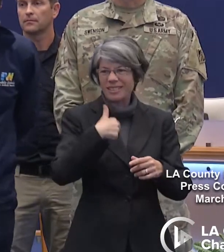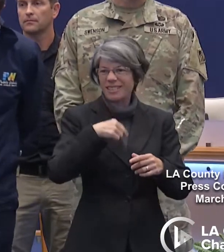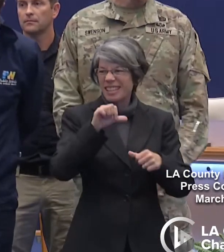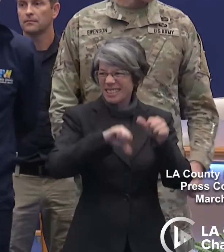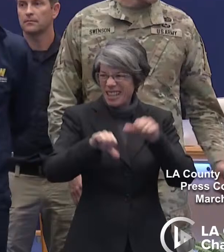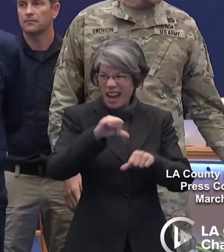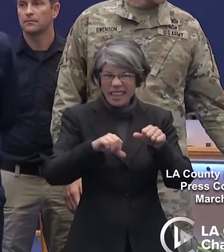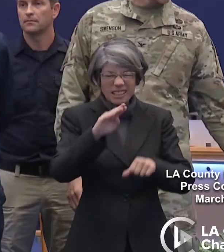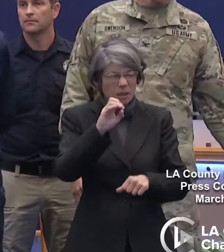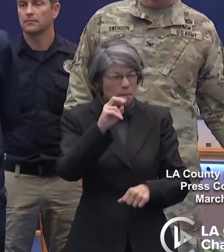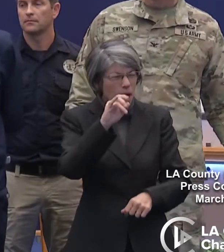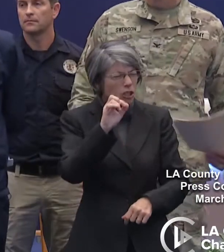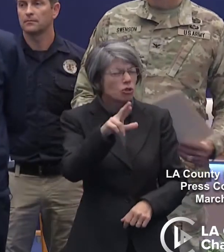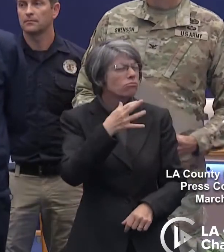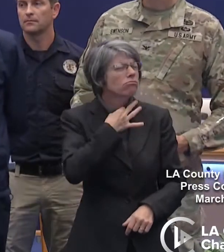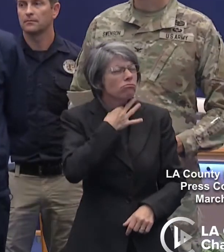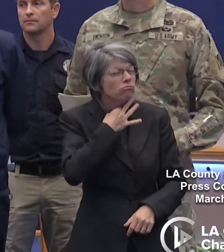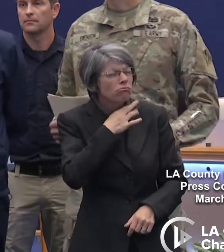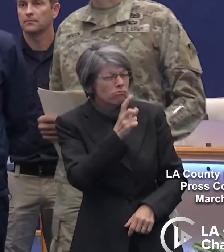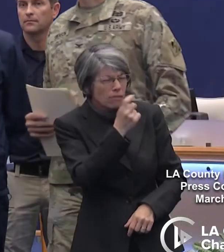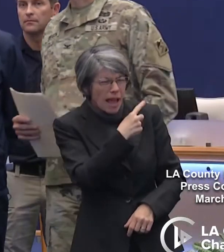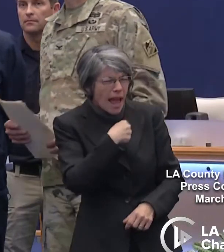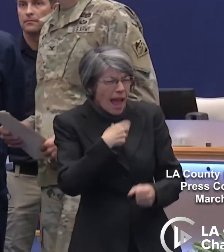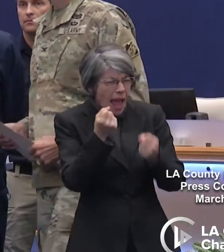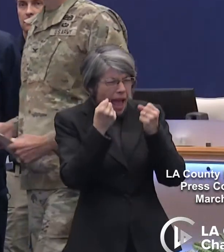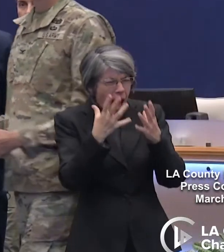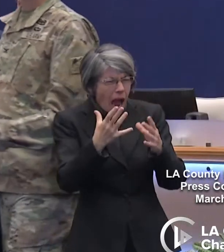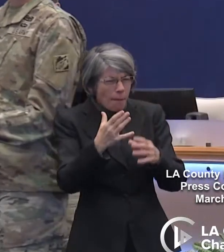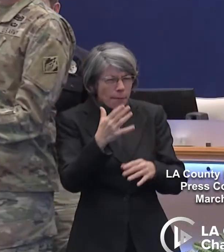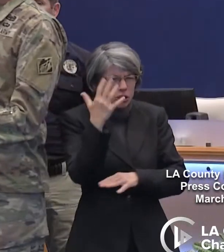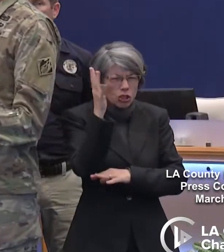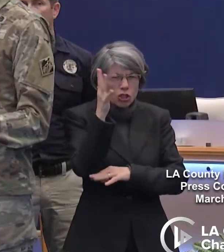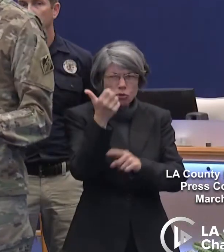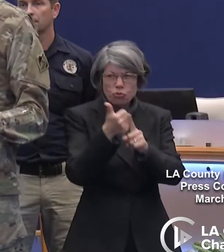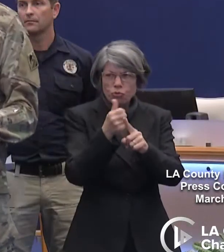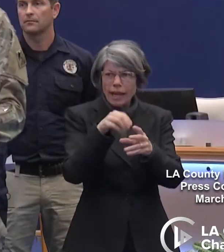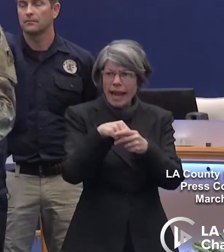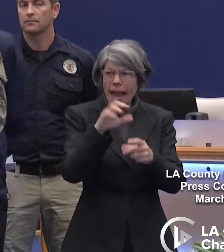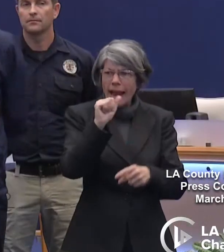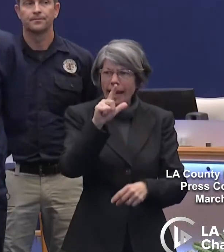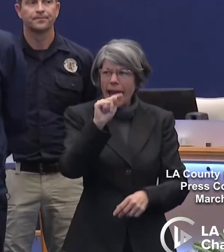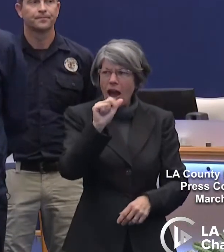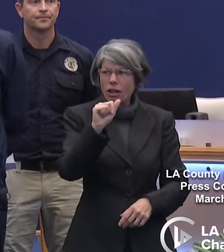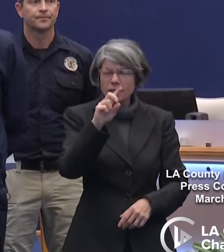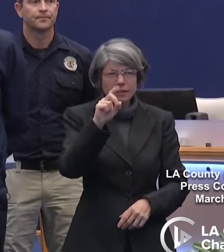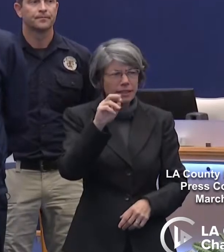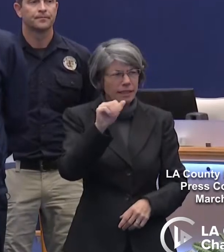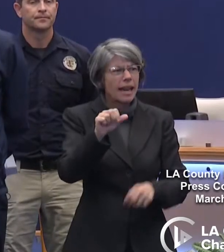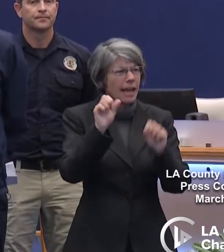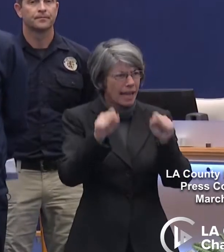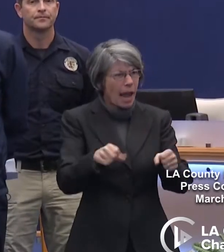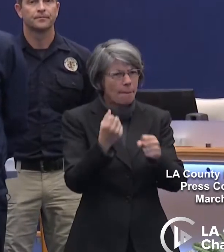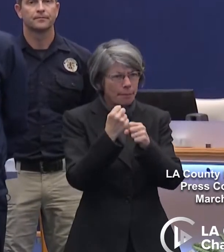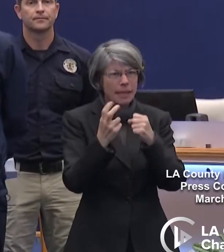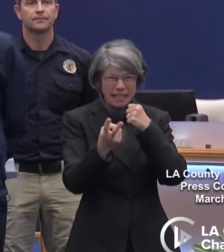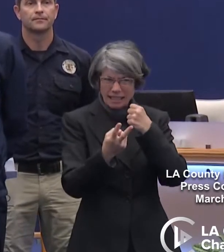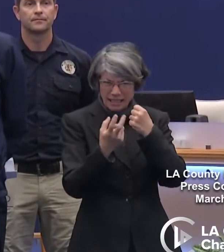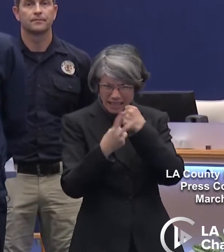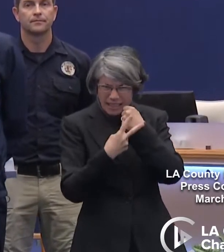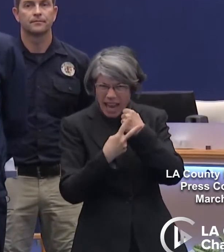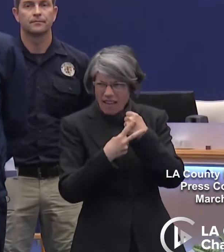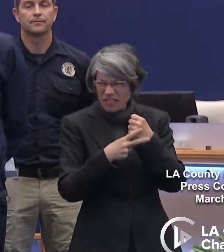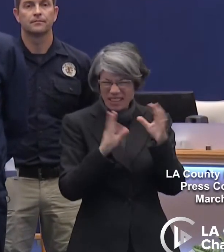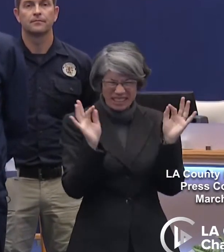Do you have any idea of how much of the tree canopy in Altadena can be saved? Is it